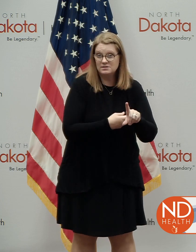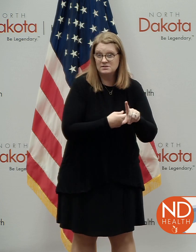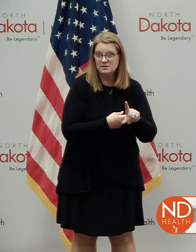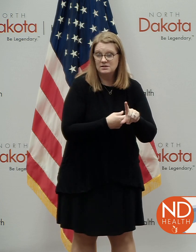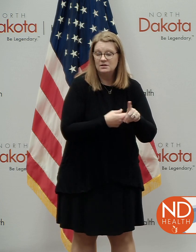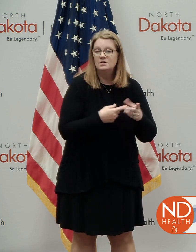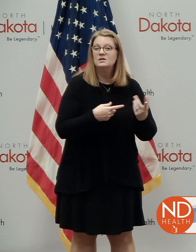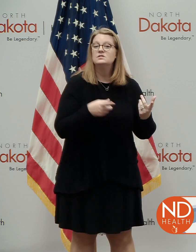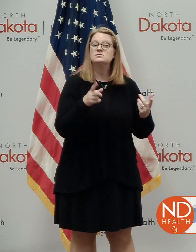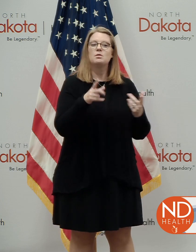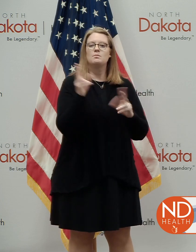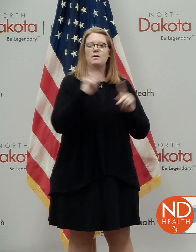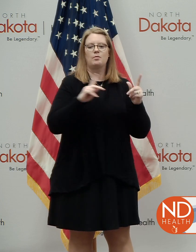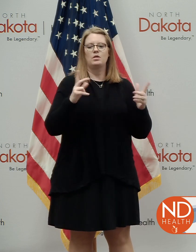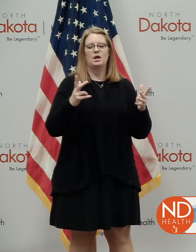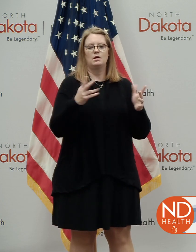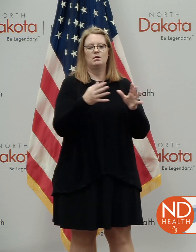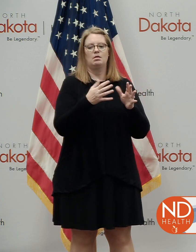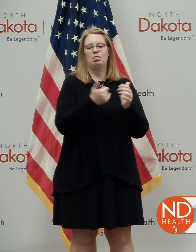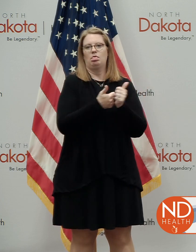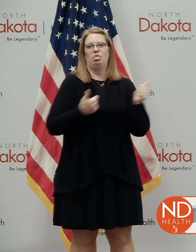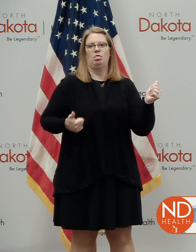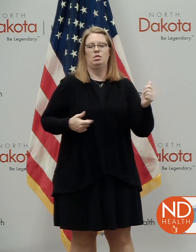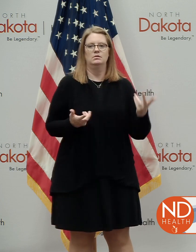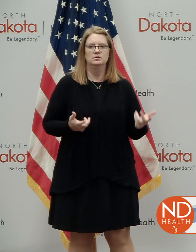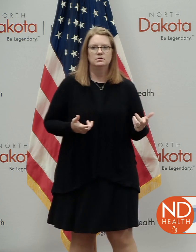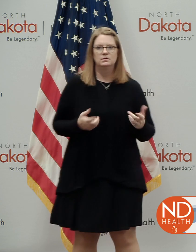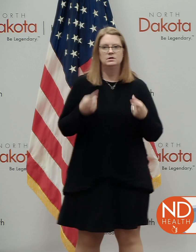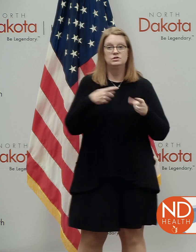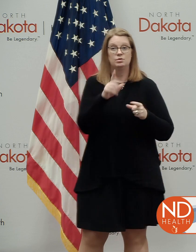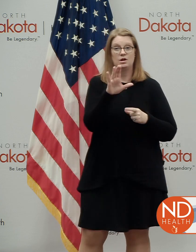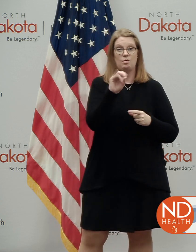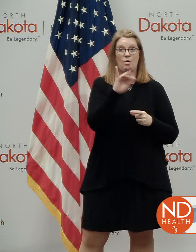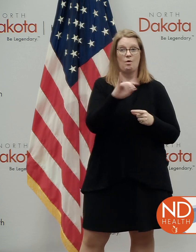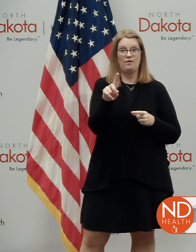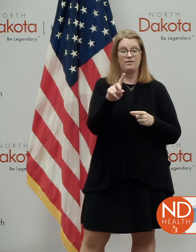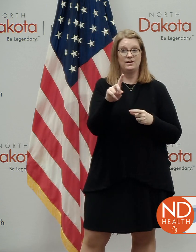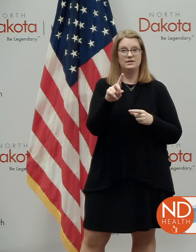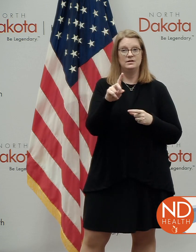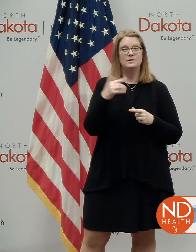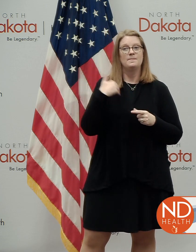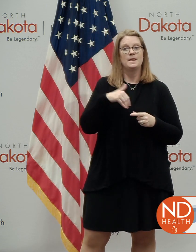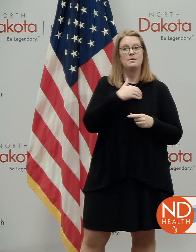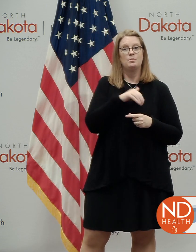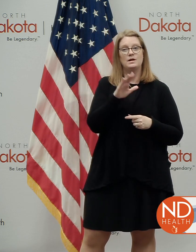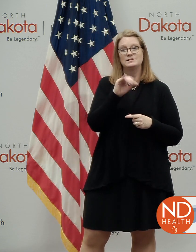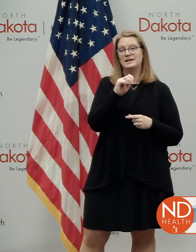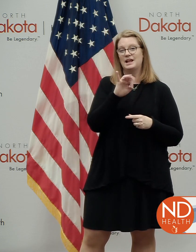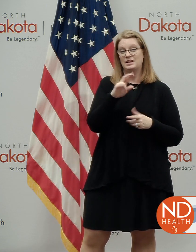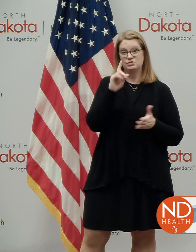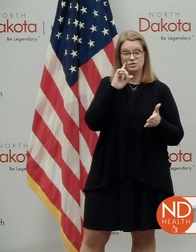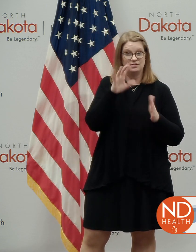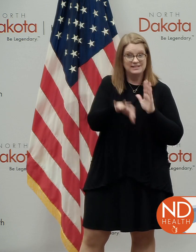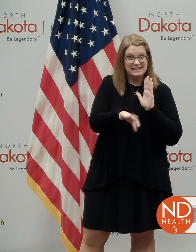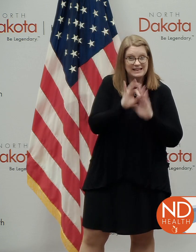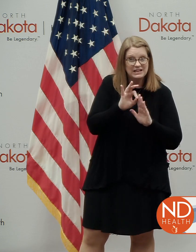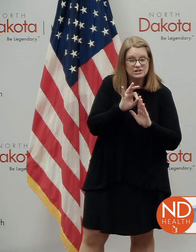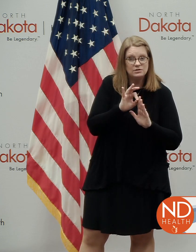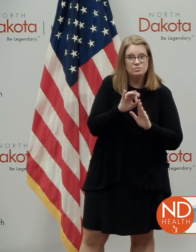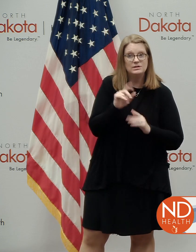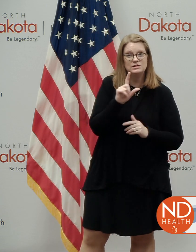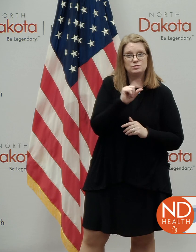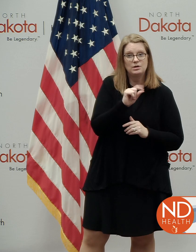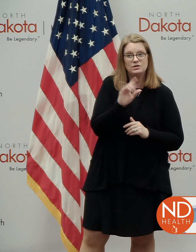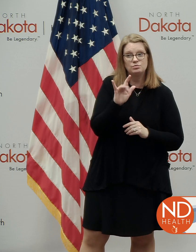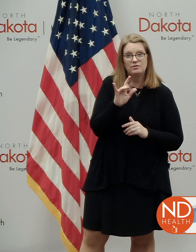During COVID times, breast cancer detection rates were about 20 to 25%. Rest